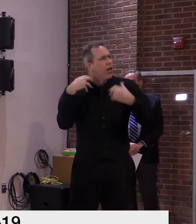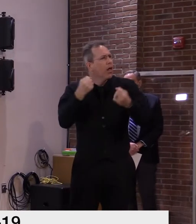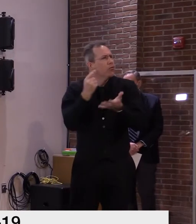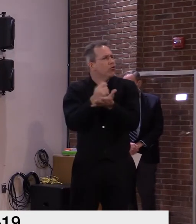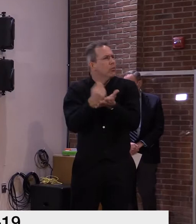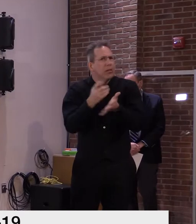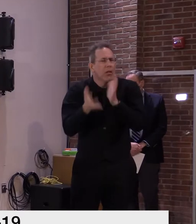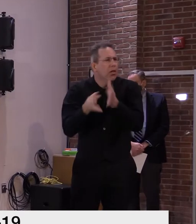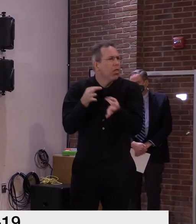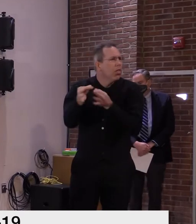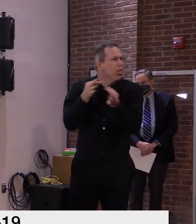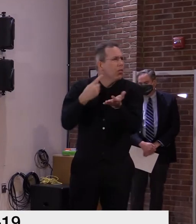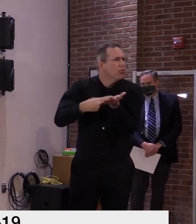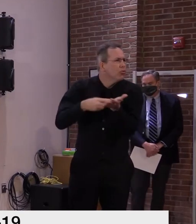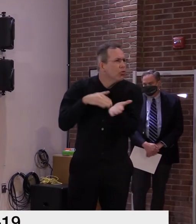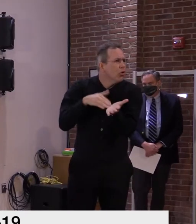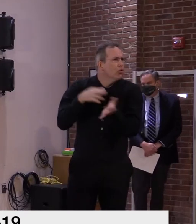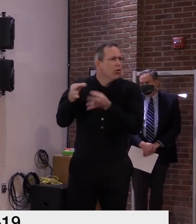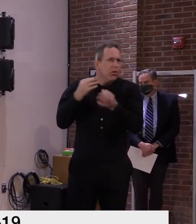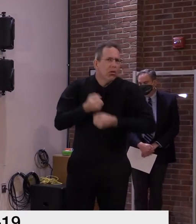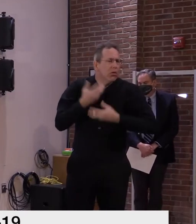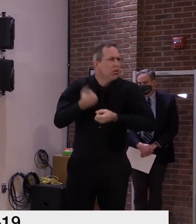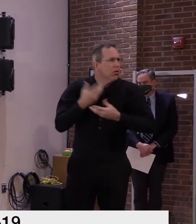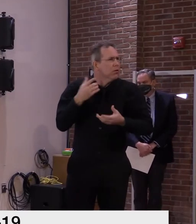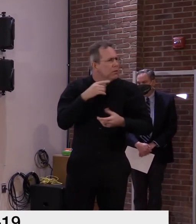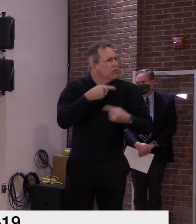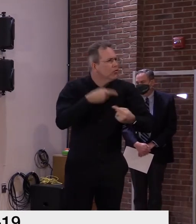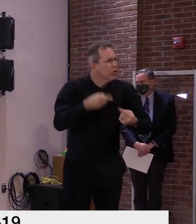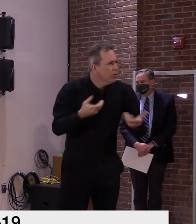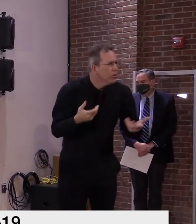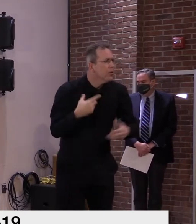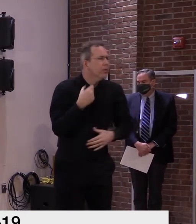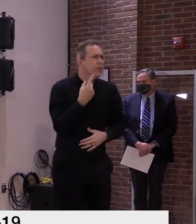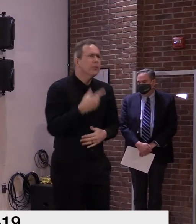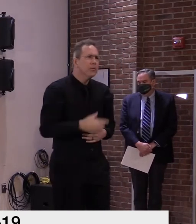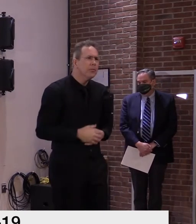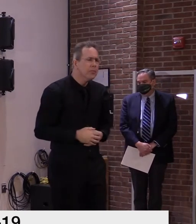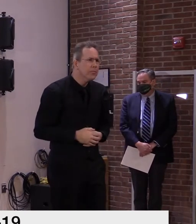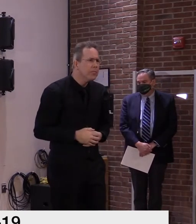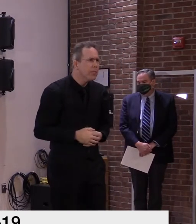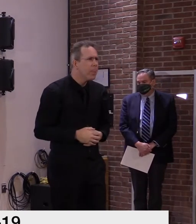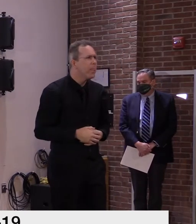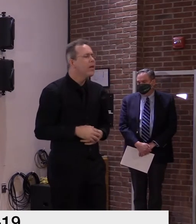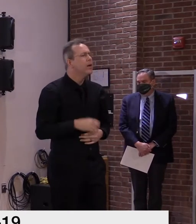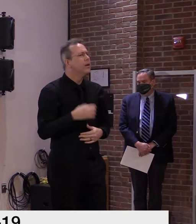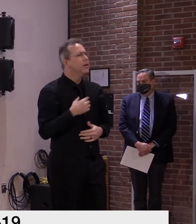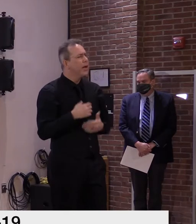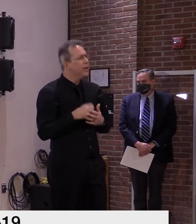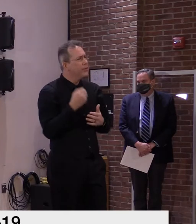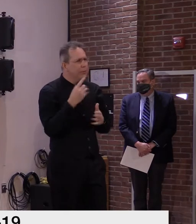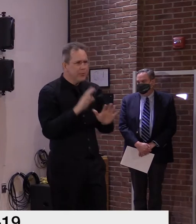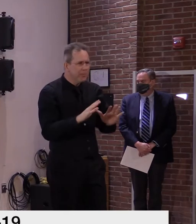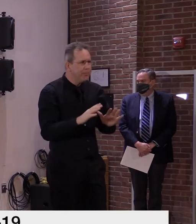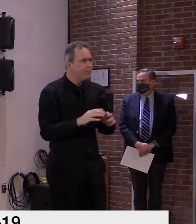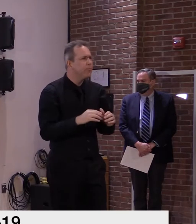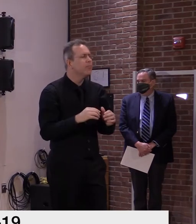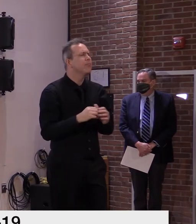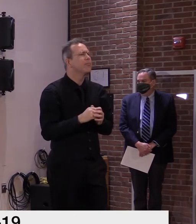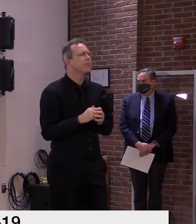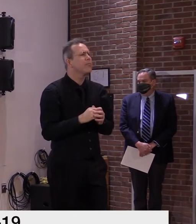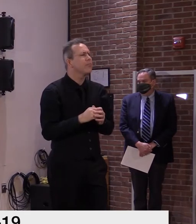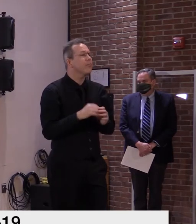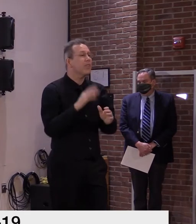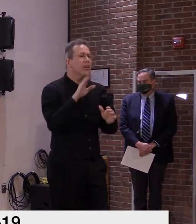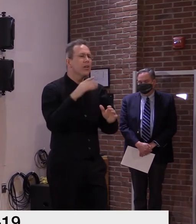need. We're also seeing many less severe but still harmful and troubling developments, like